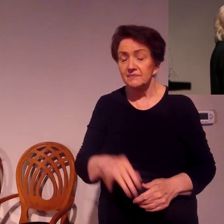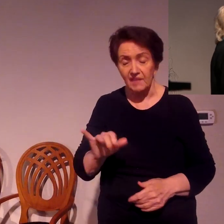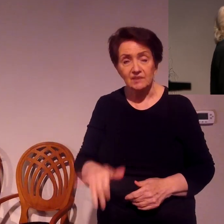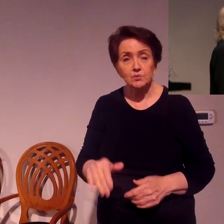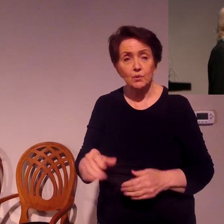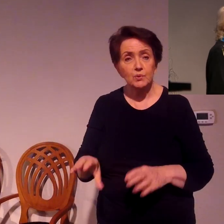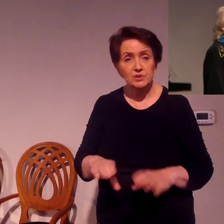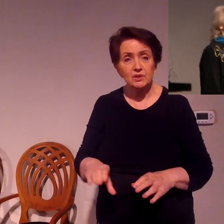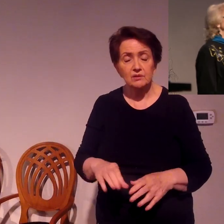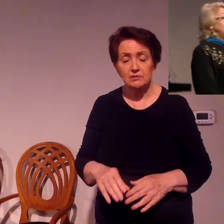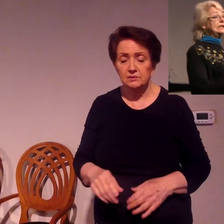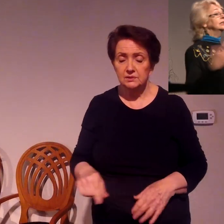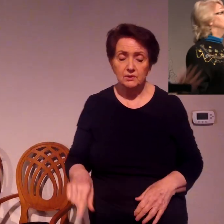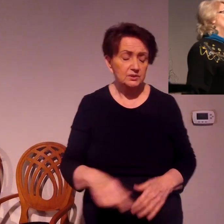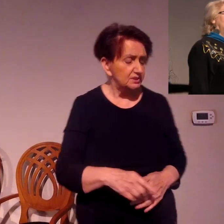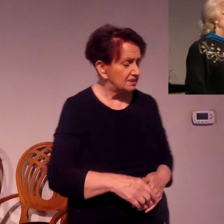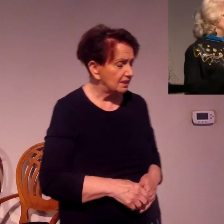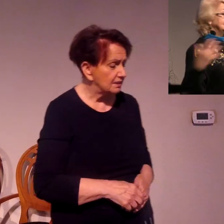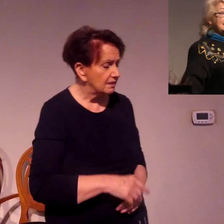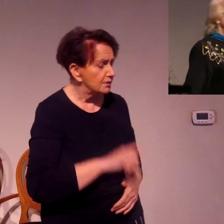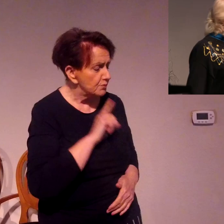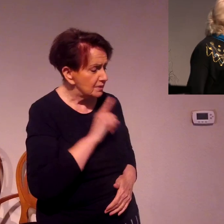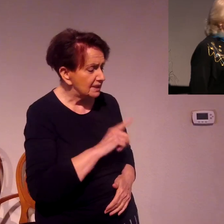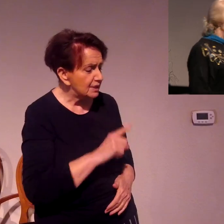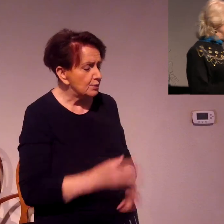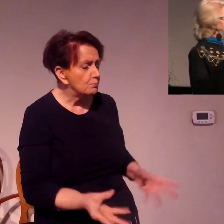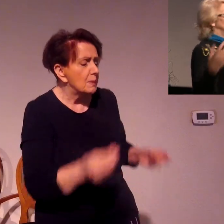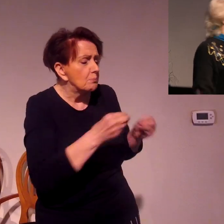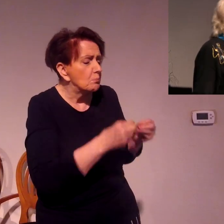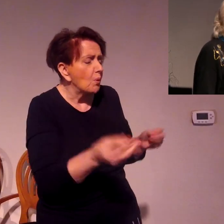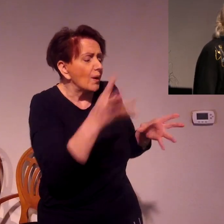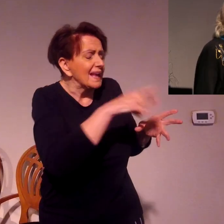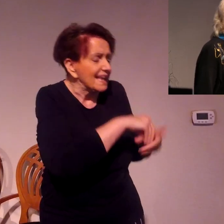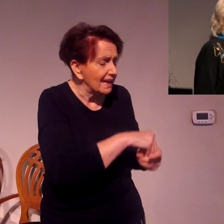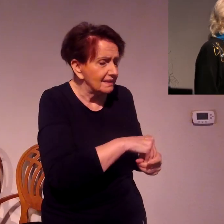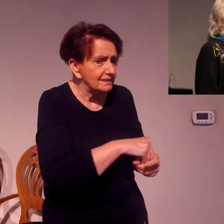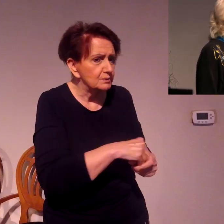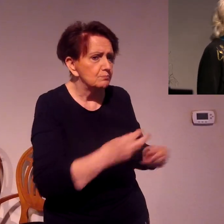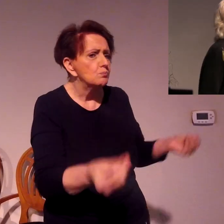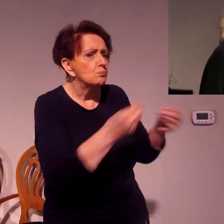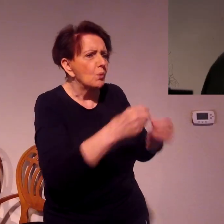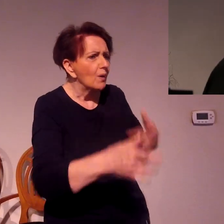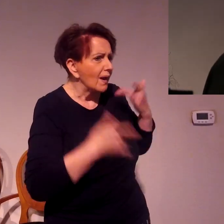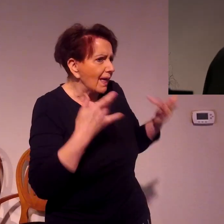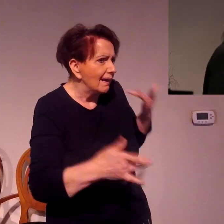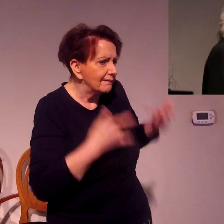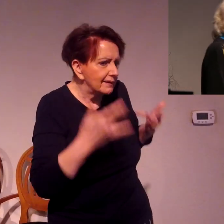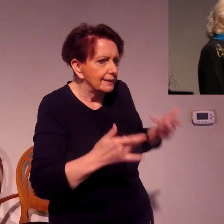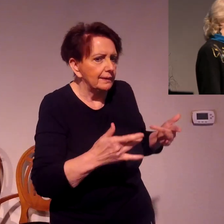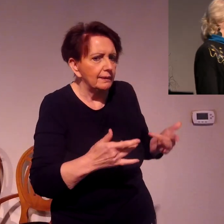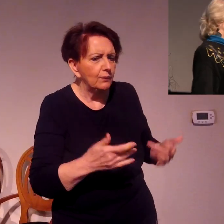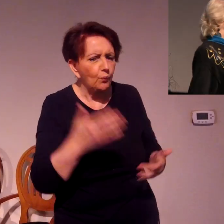Or Karen can say to me, could you be a little more engaged? Could you be a little more lively? Why are you sitting there reading your book?